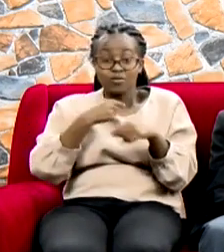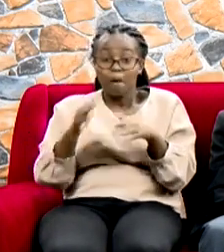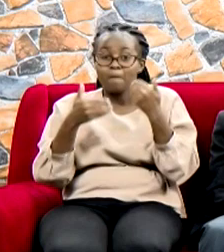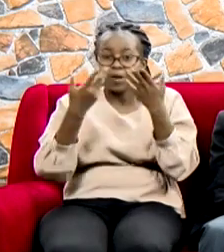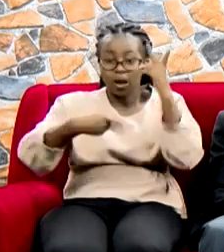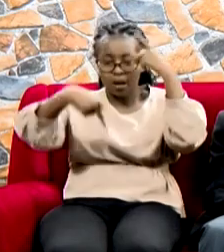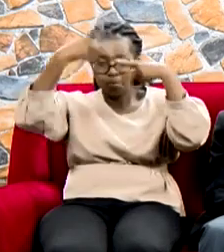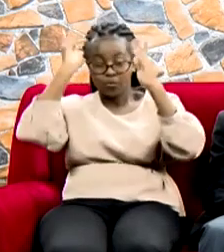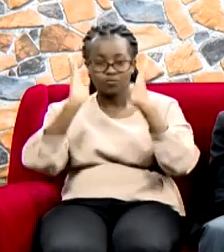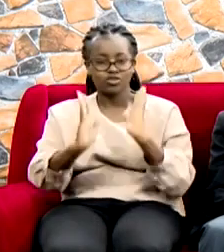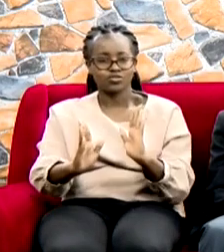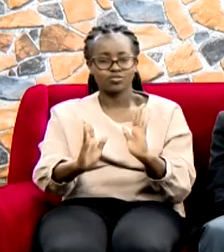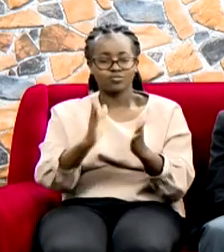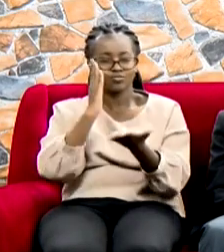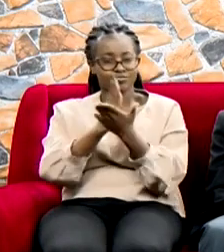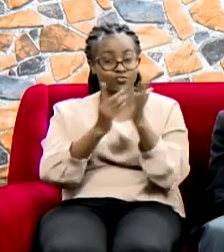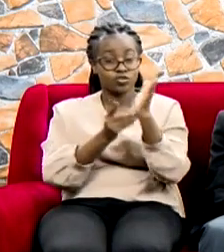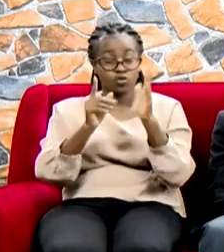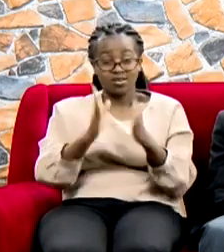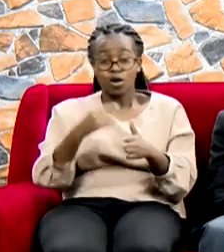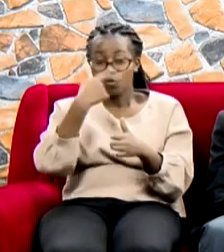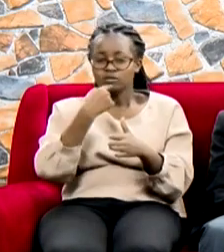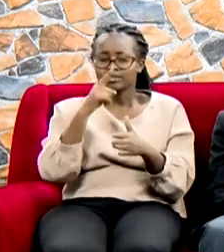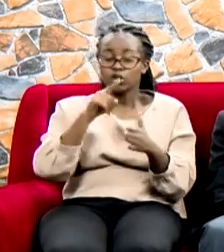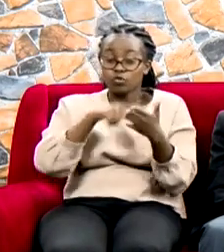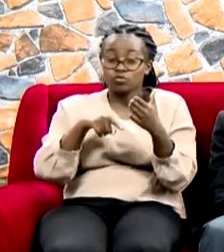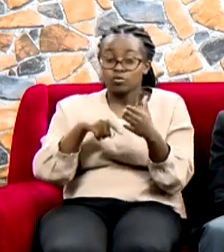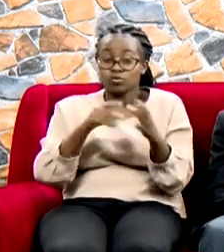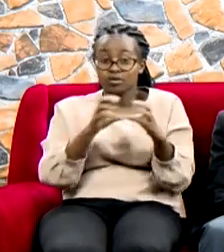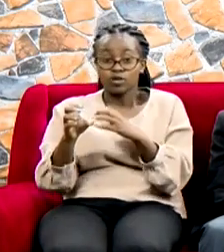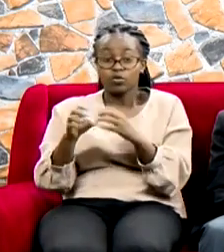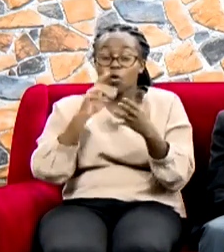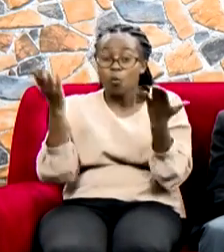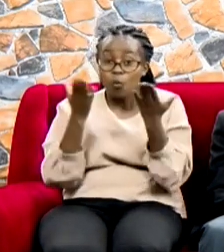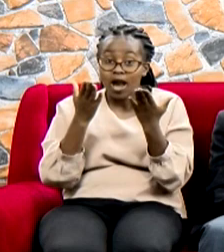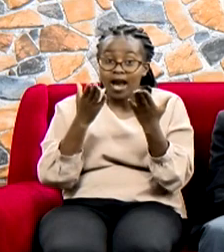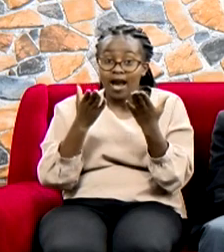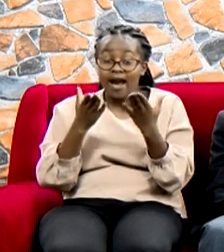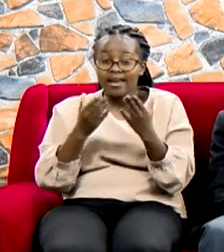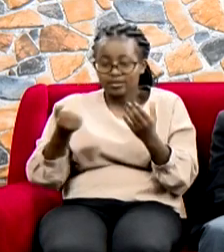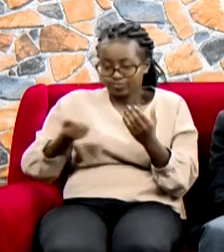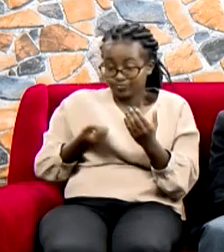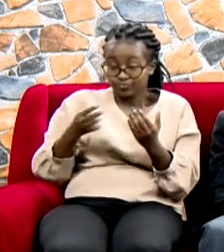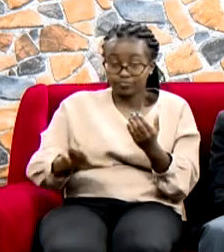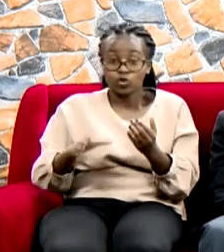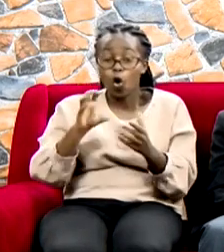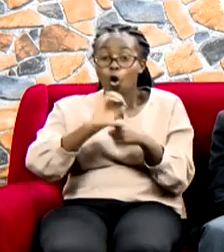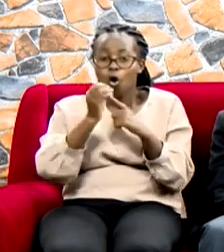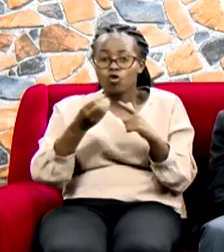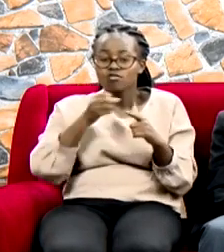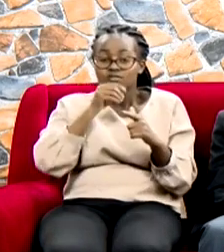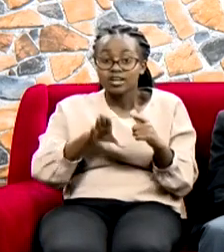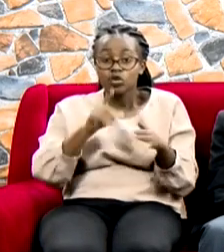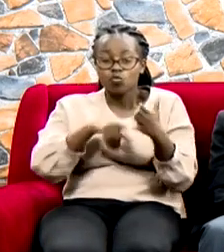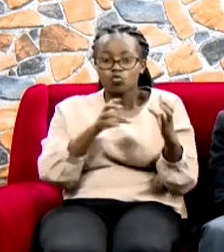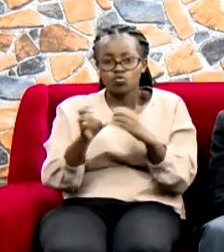to you the real doctor, the doctor who tells you this is what we're looking at, where your son lays or your daughter lays, and what to do, and